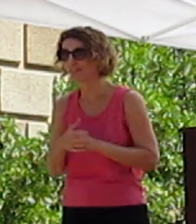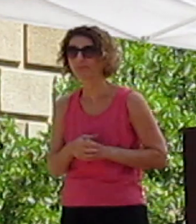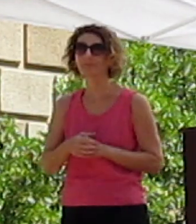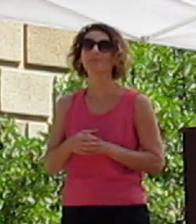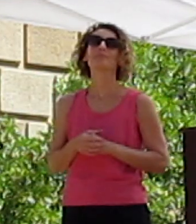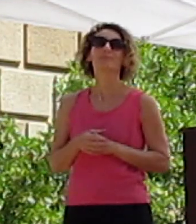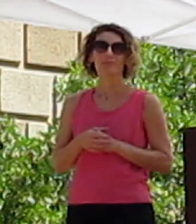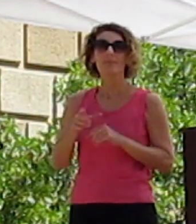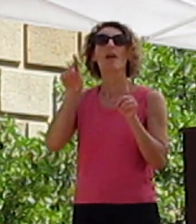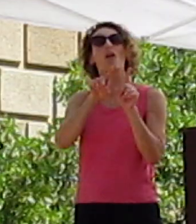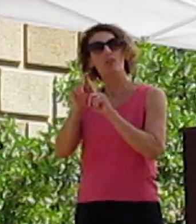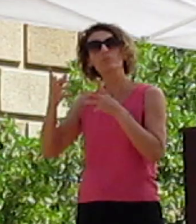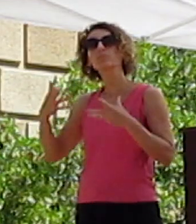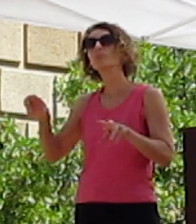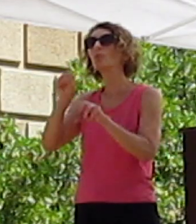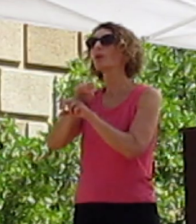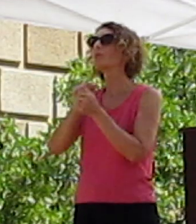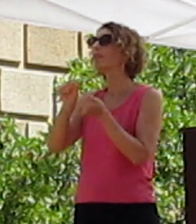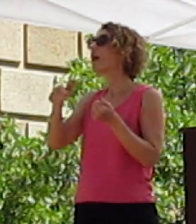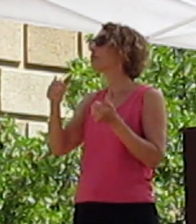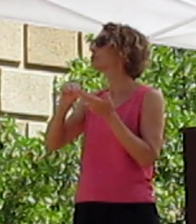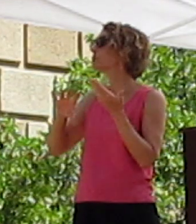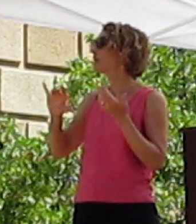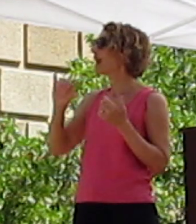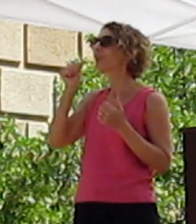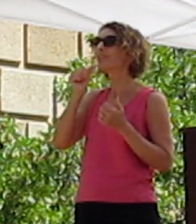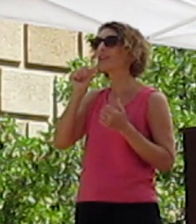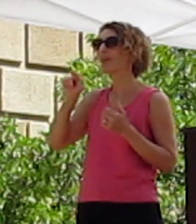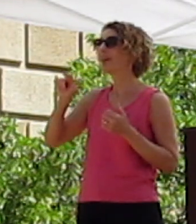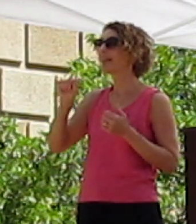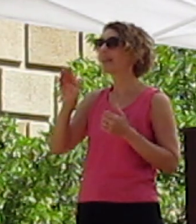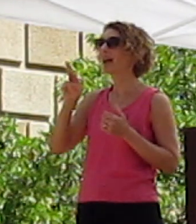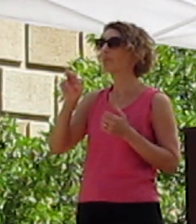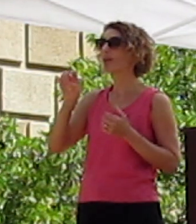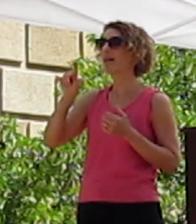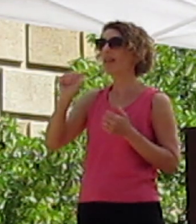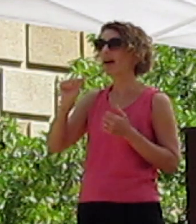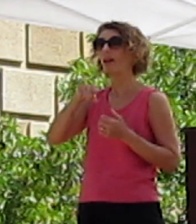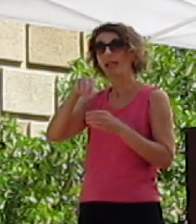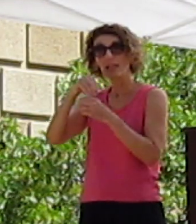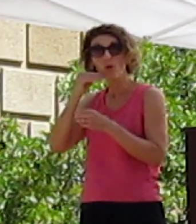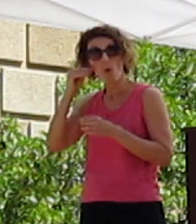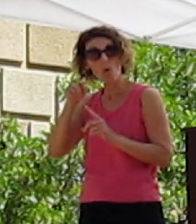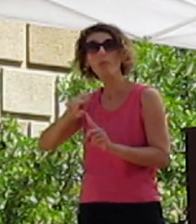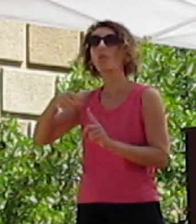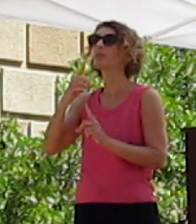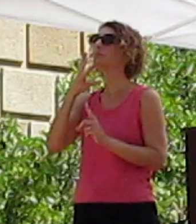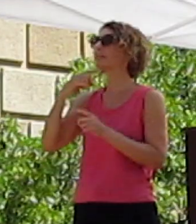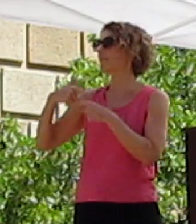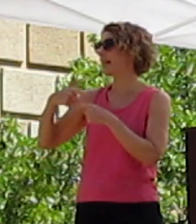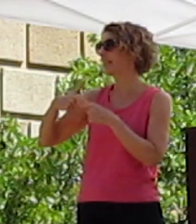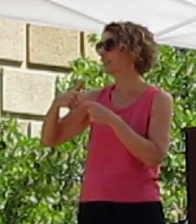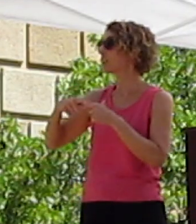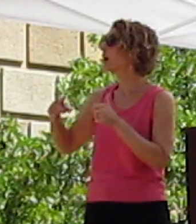I have also worked with students like Gabriella. Gabriella only speaks Spanish at home. When I first